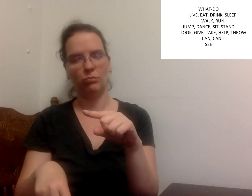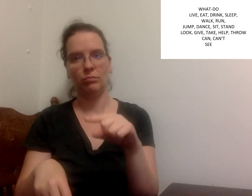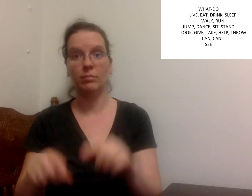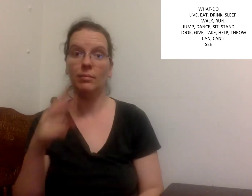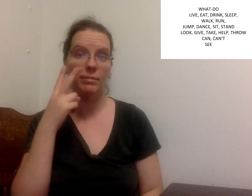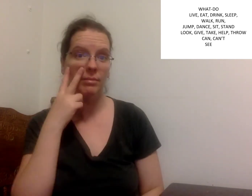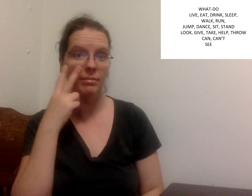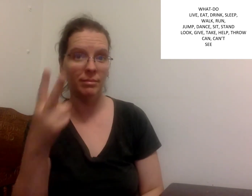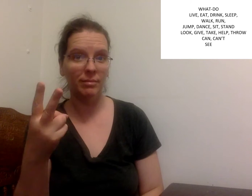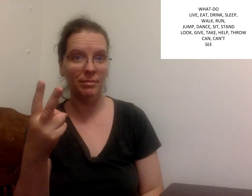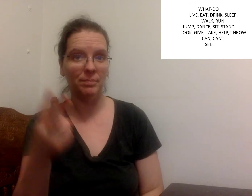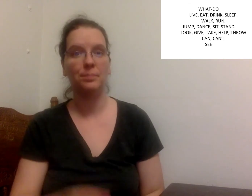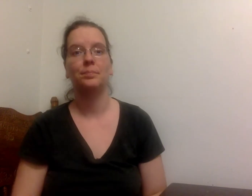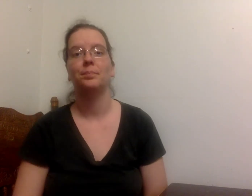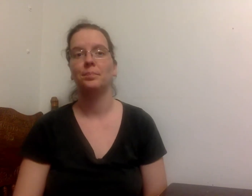can't, see.